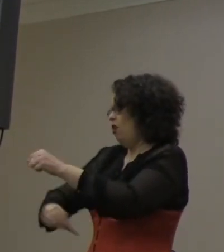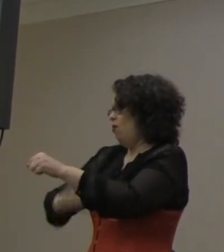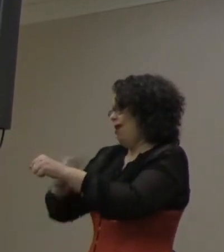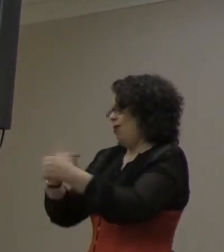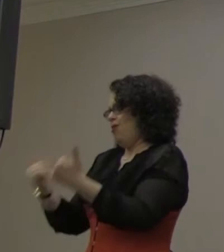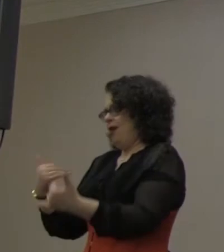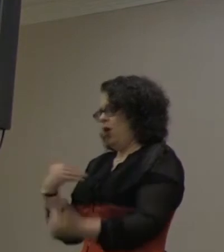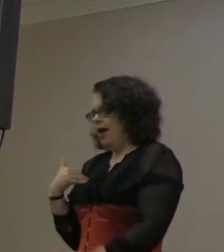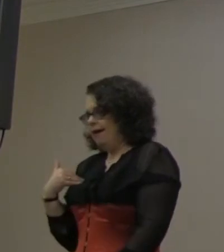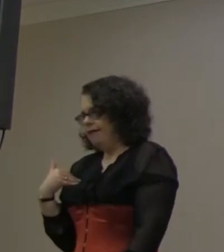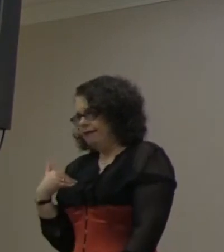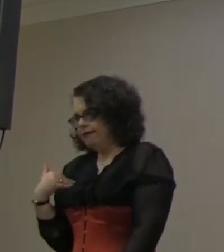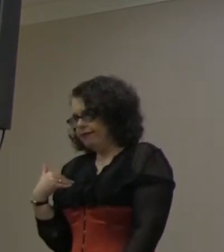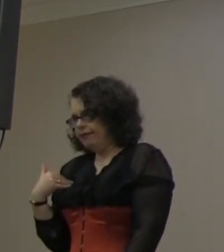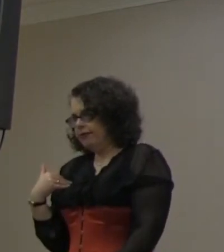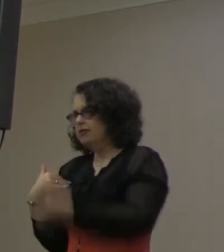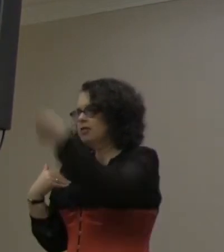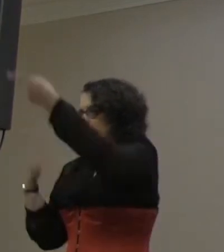now have,